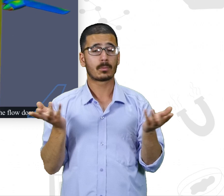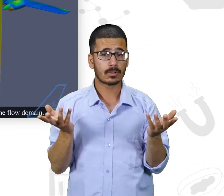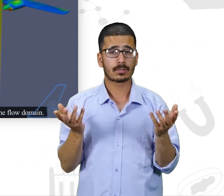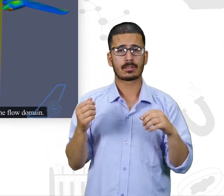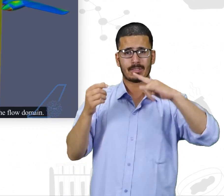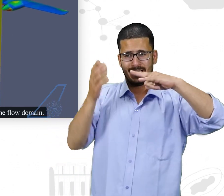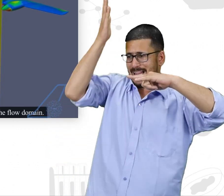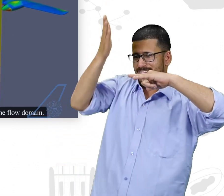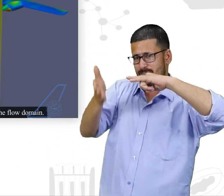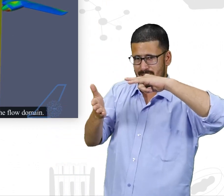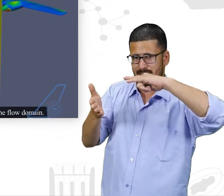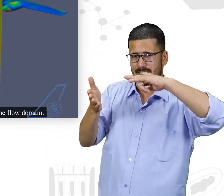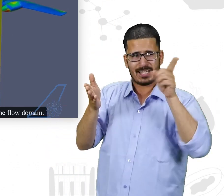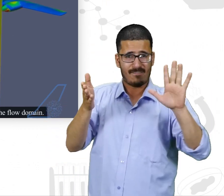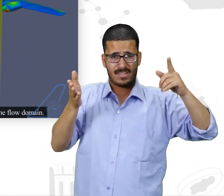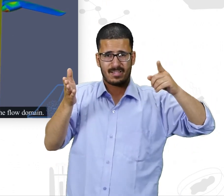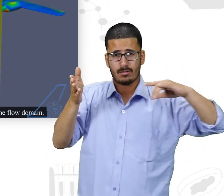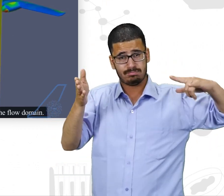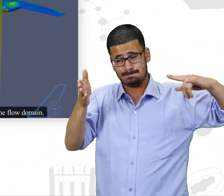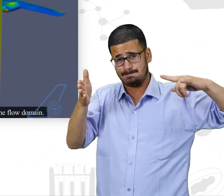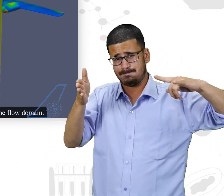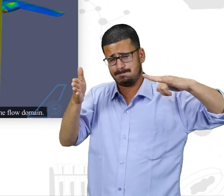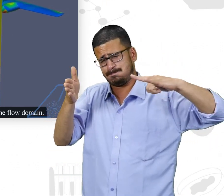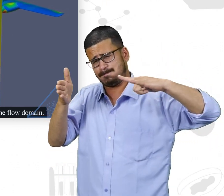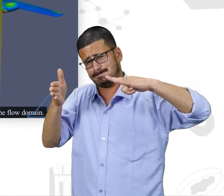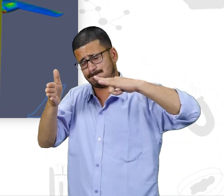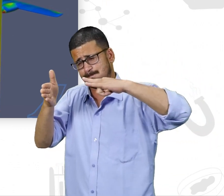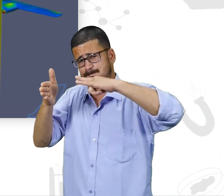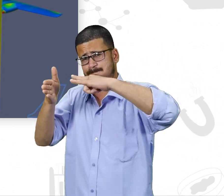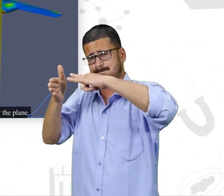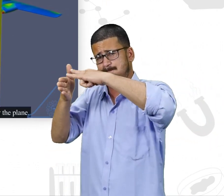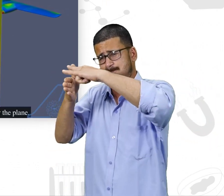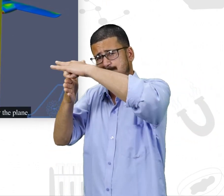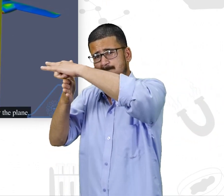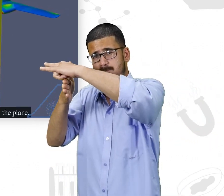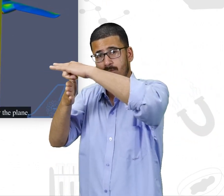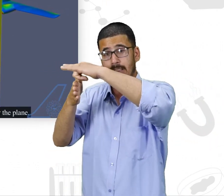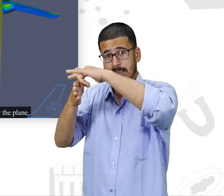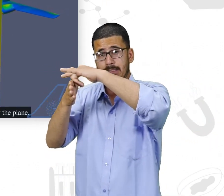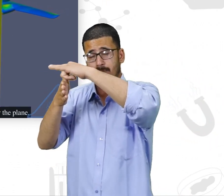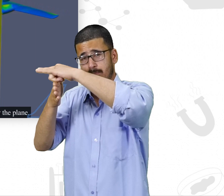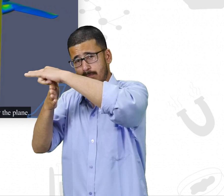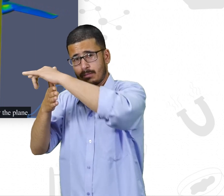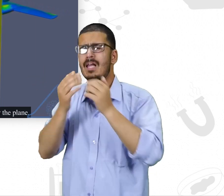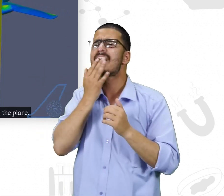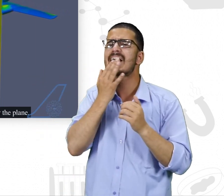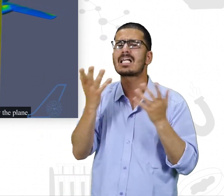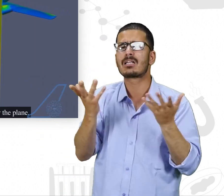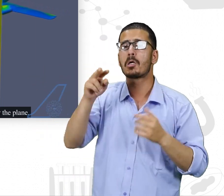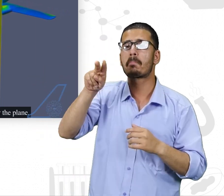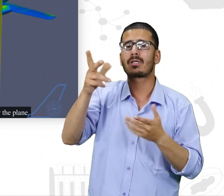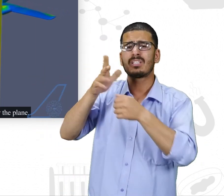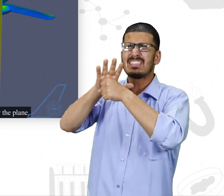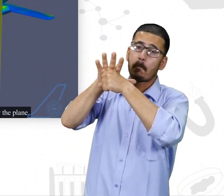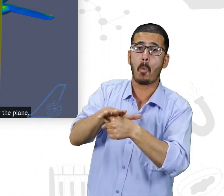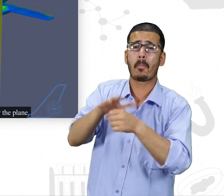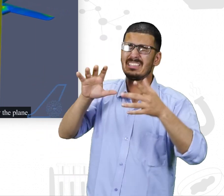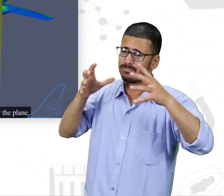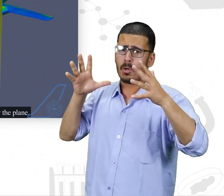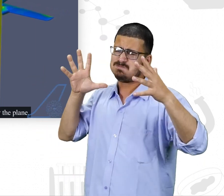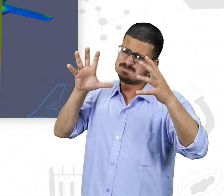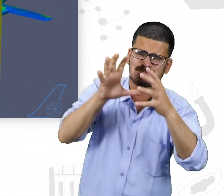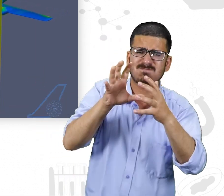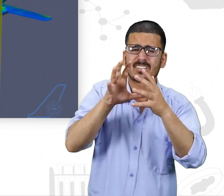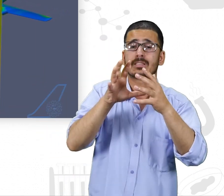is used to show the flow field by moving it over the aircraft in the flow domain. But in the video, visually it is shown as the aircraft is passing over